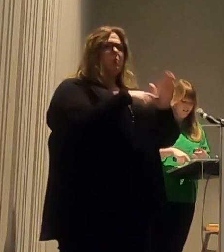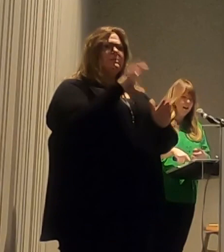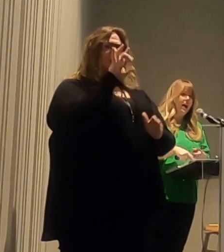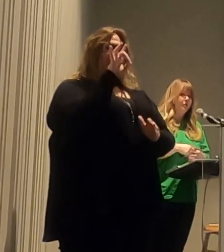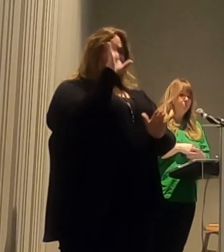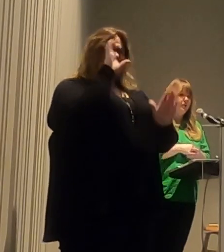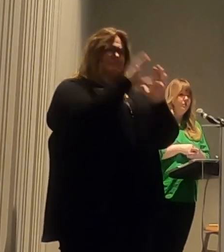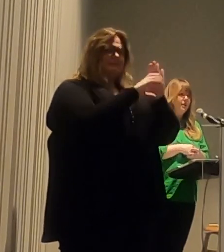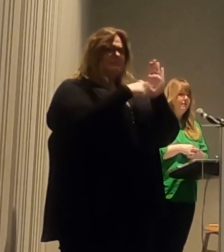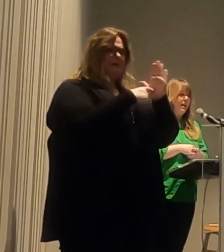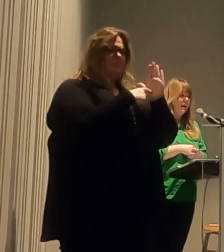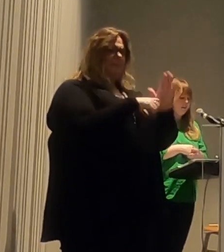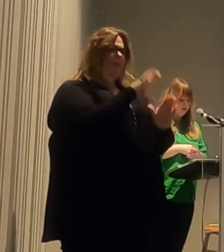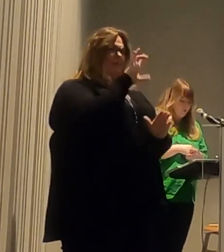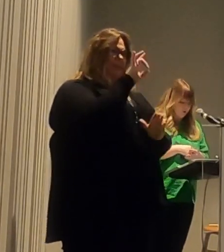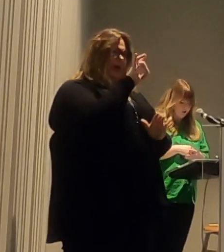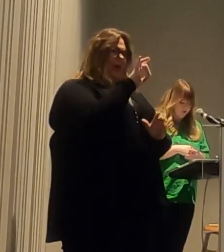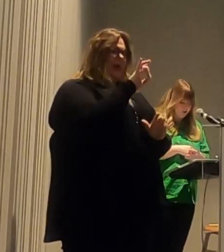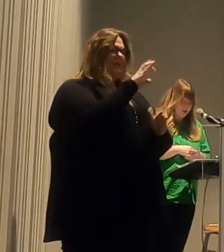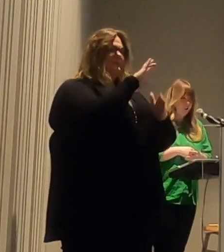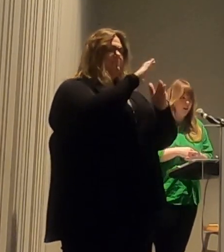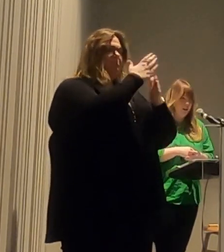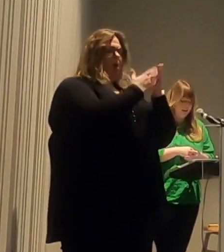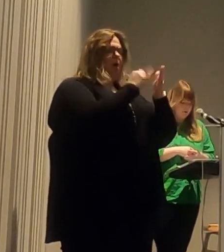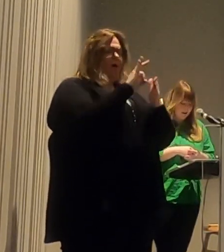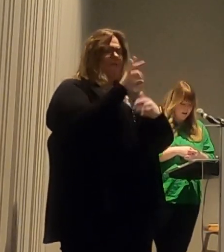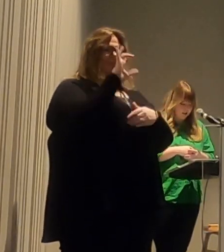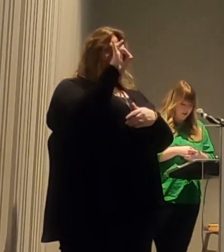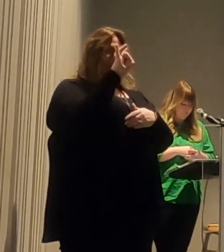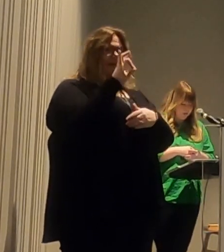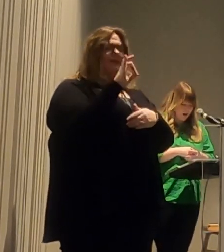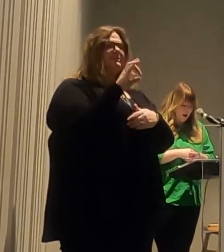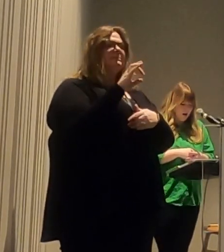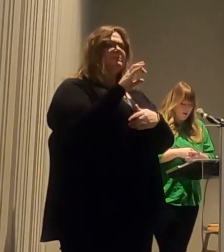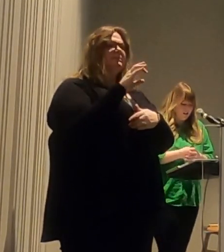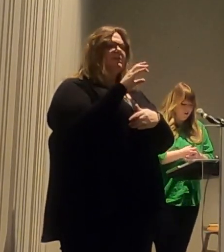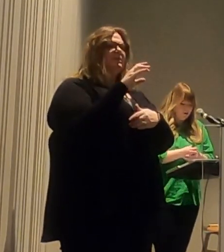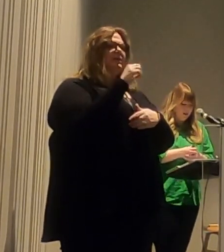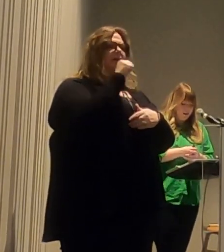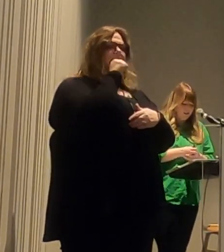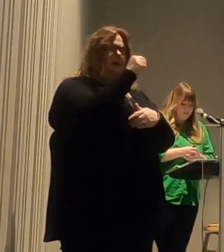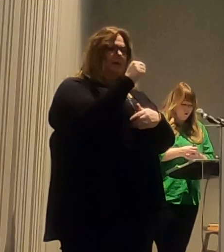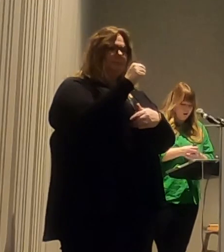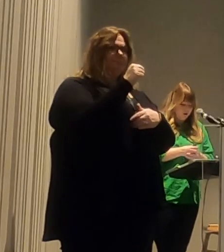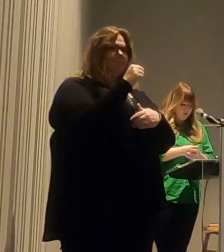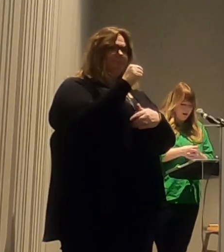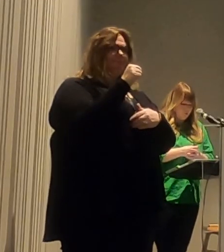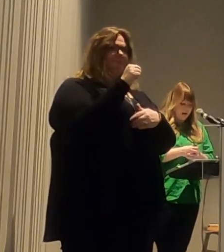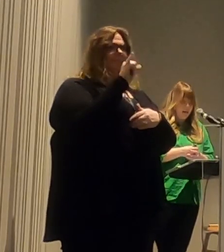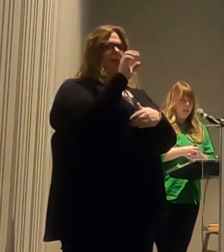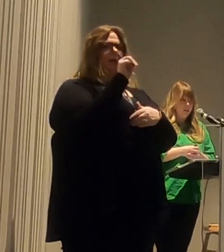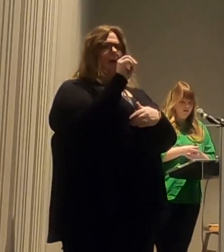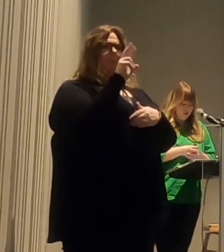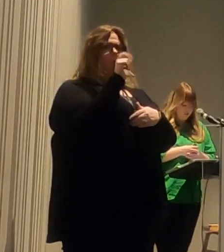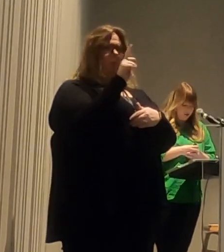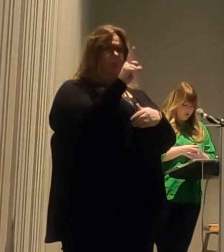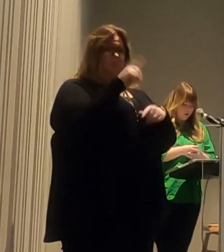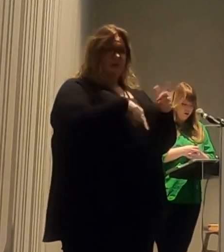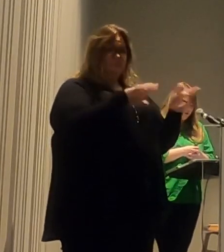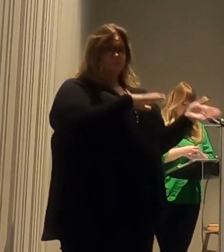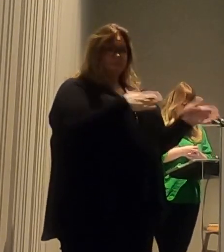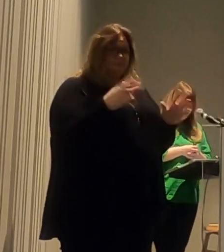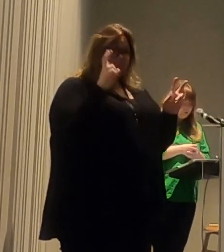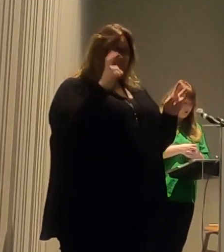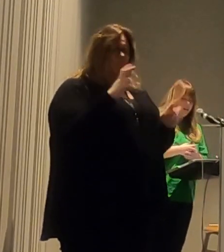are known as the attributes of the 8 immortals in Chinese mythology. So these immortals were 8